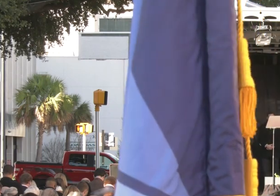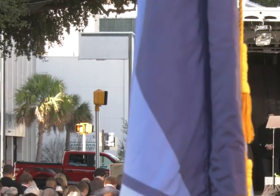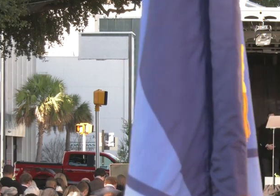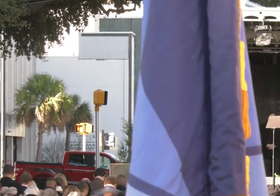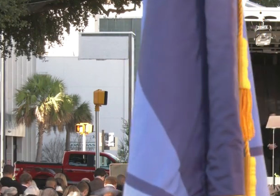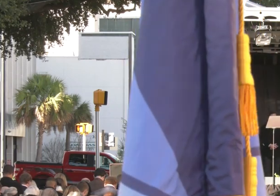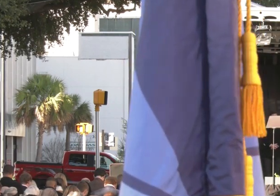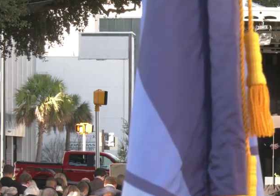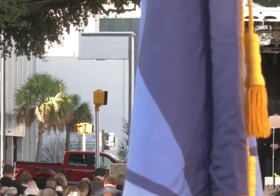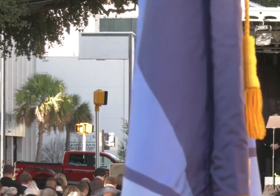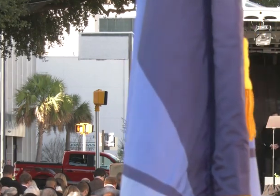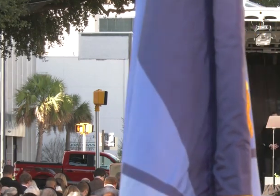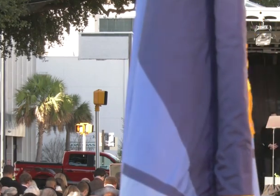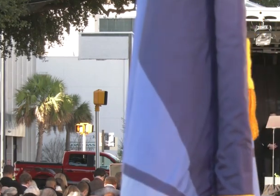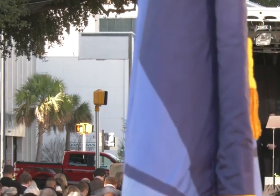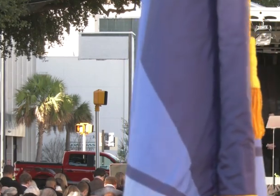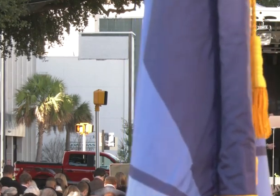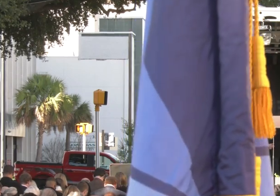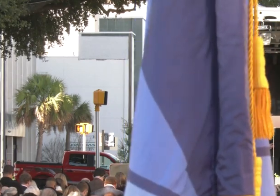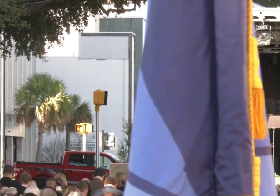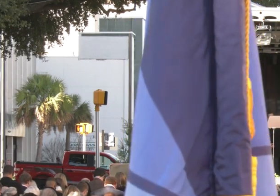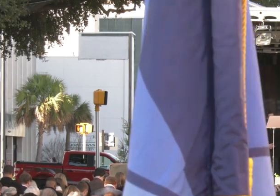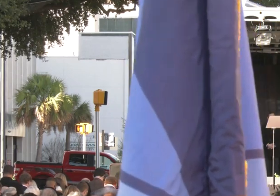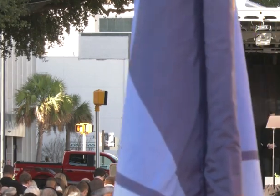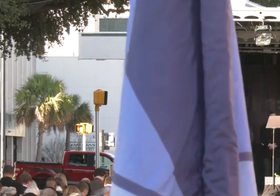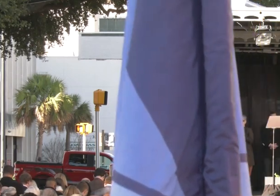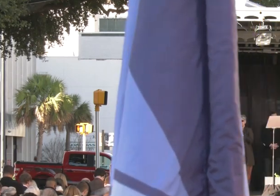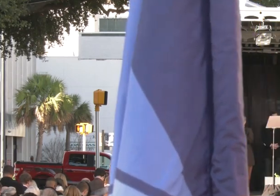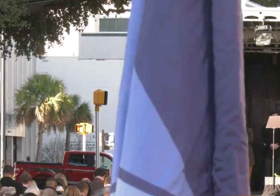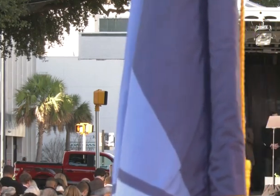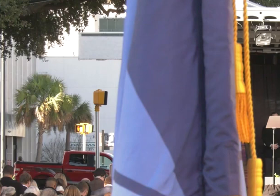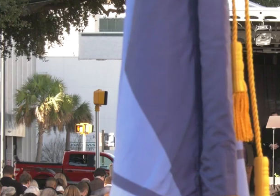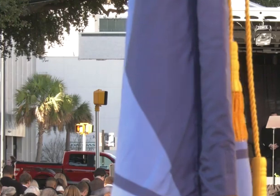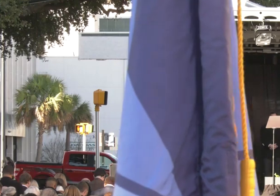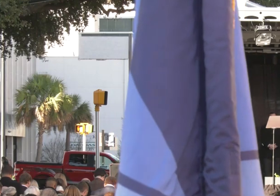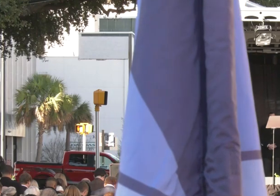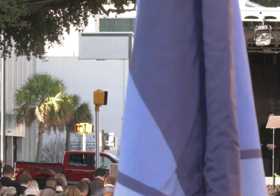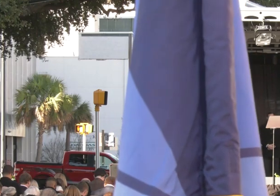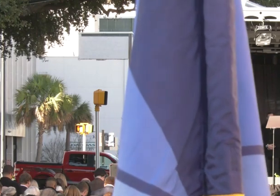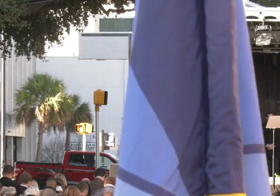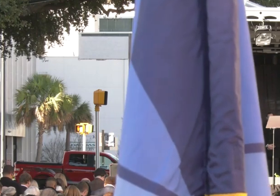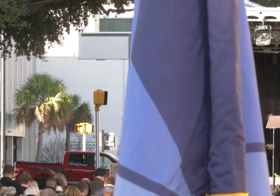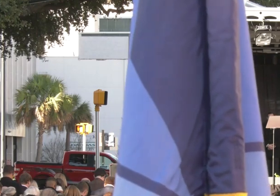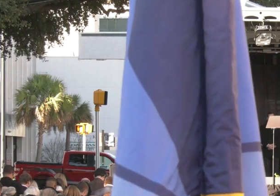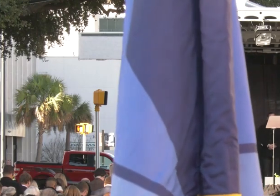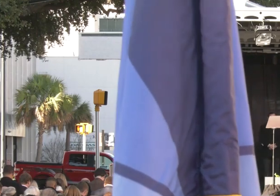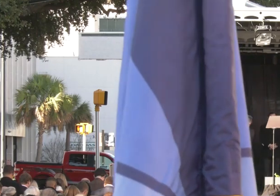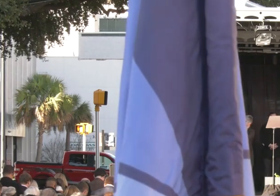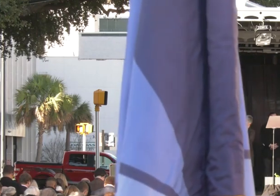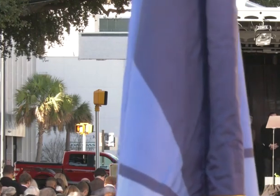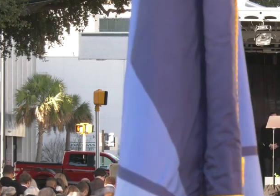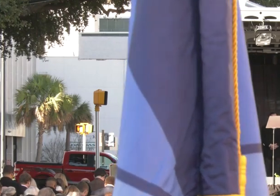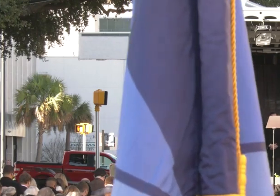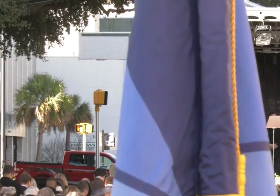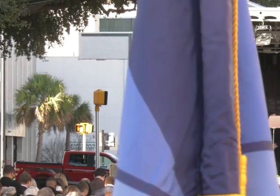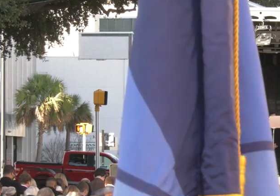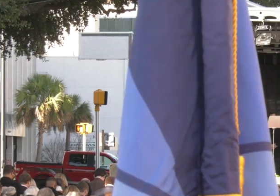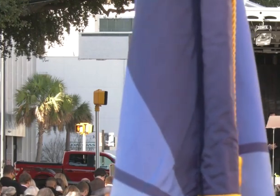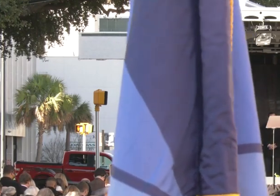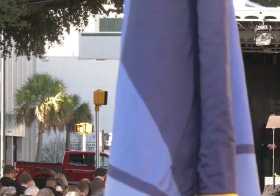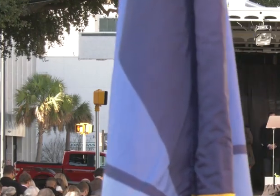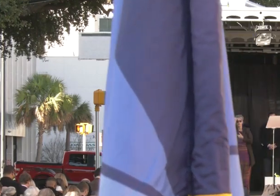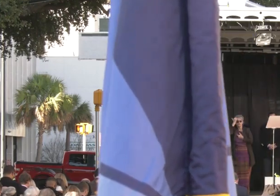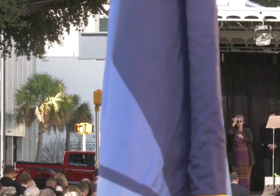that they may attain wisdom and knowledge to guide this great city of Columbia to higher